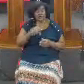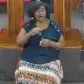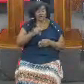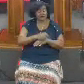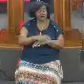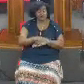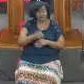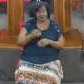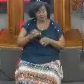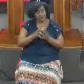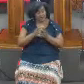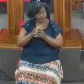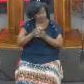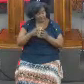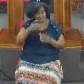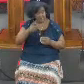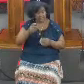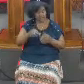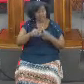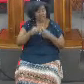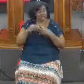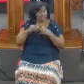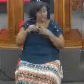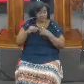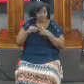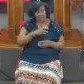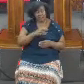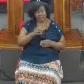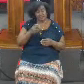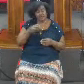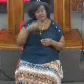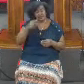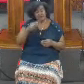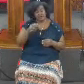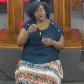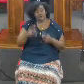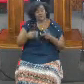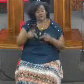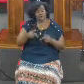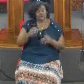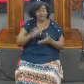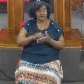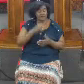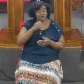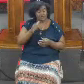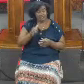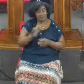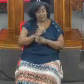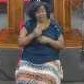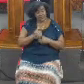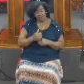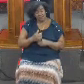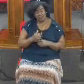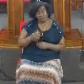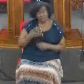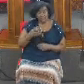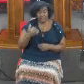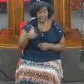Florida, the governor there said it's a choice, and he's levying fines on businesses that are trying to make it